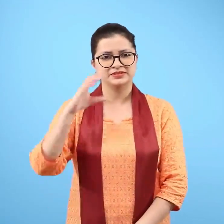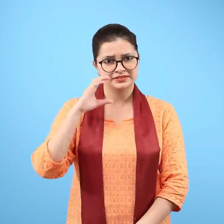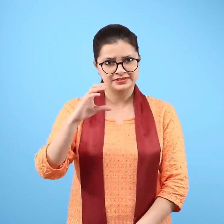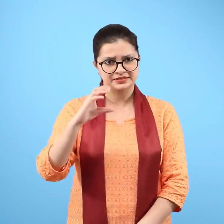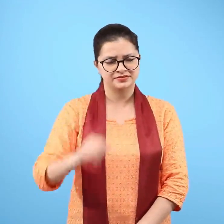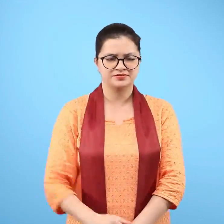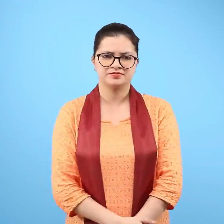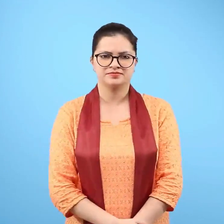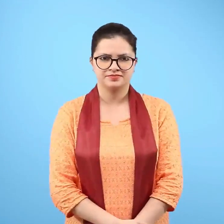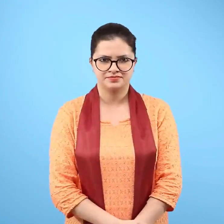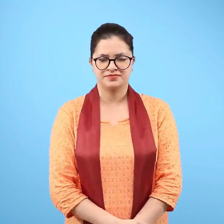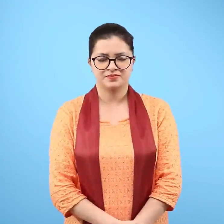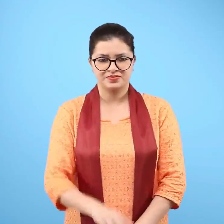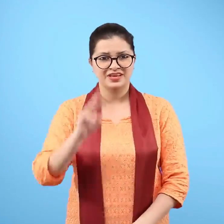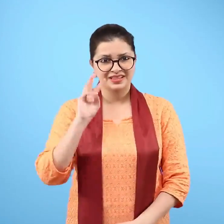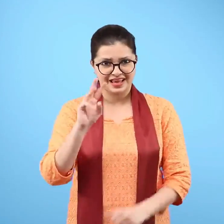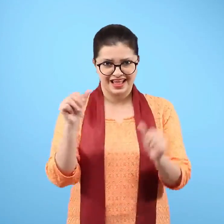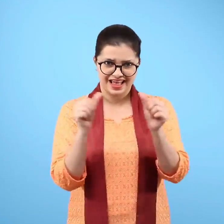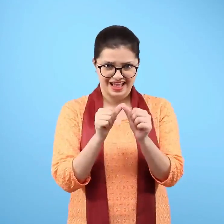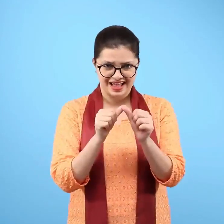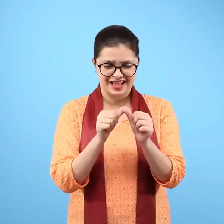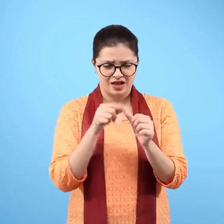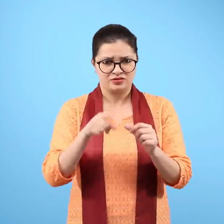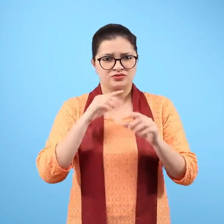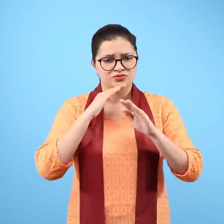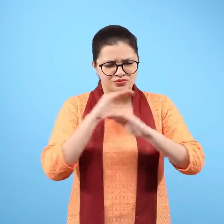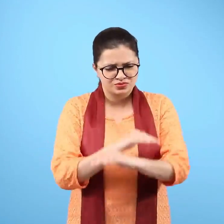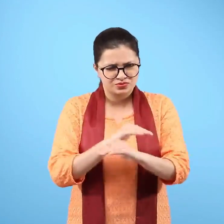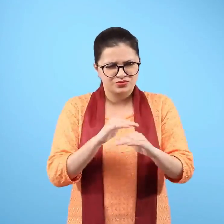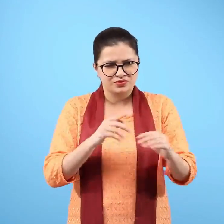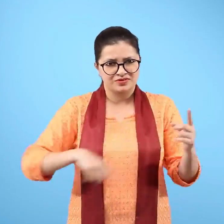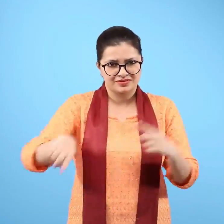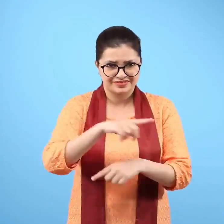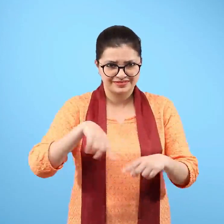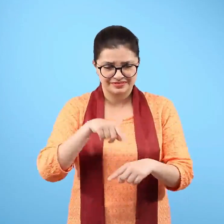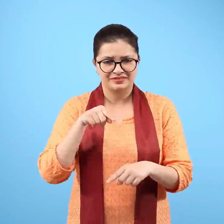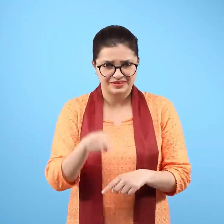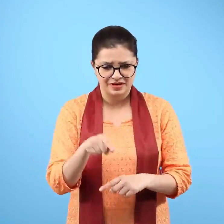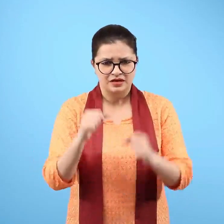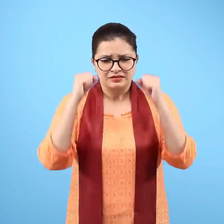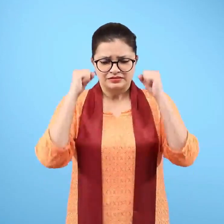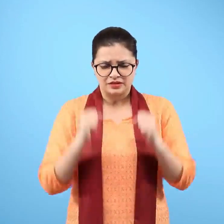C. Can a child sitting in 3rd A see the playground?